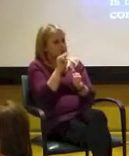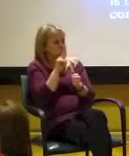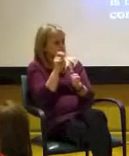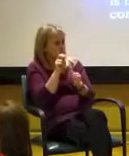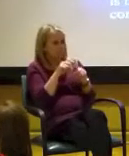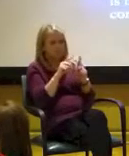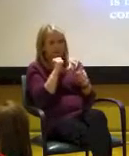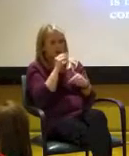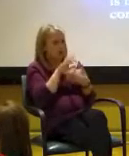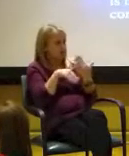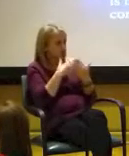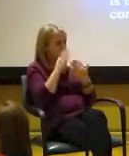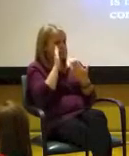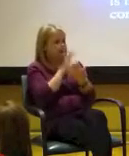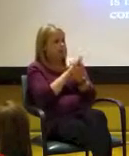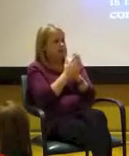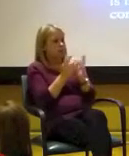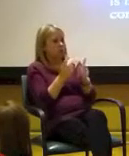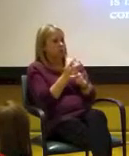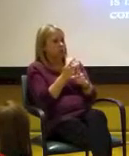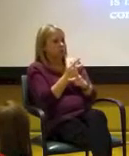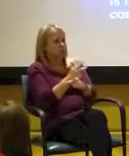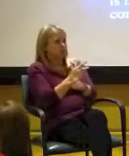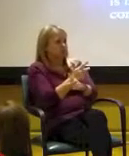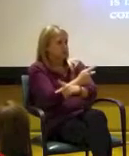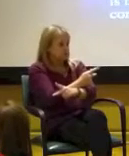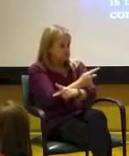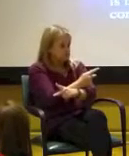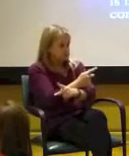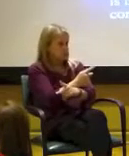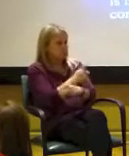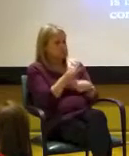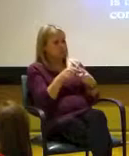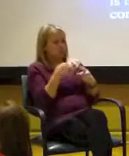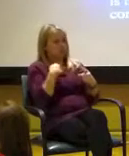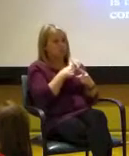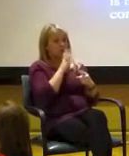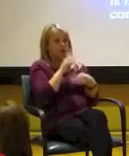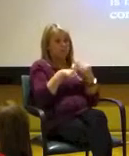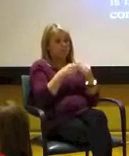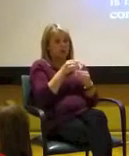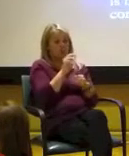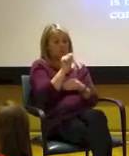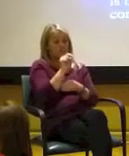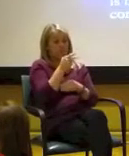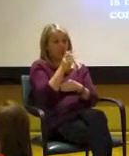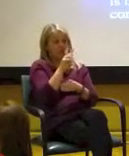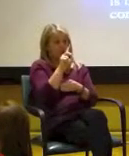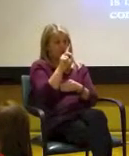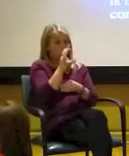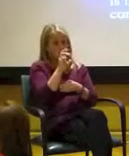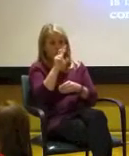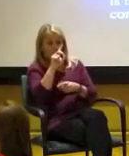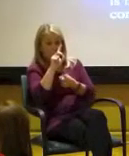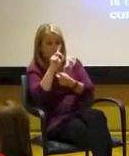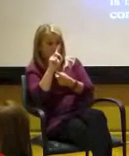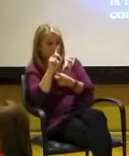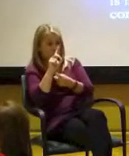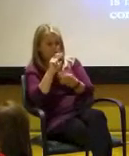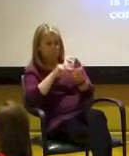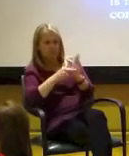all of them get worse. And so when we refer to tethered cord from a clinical